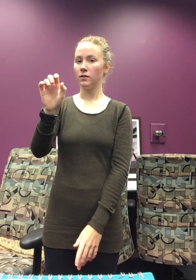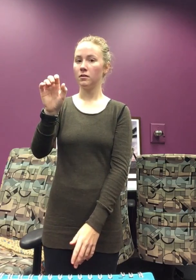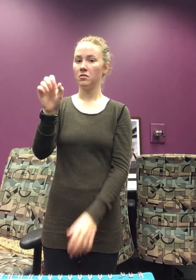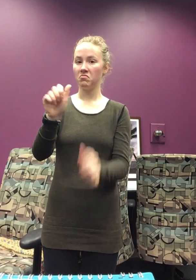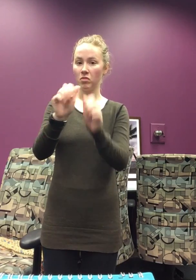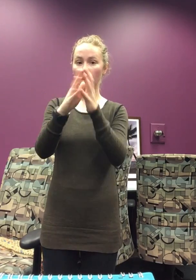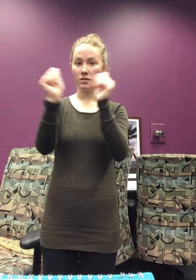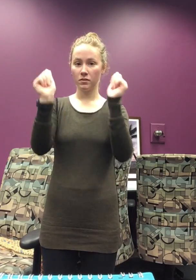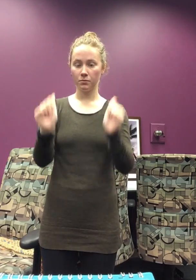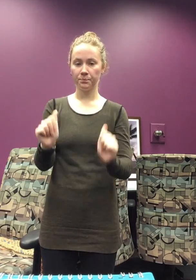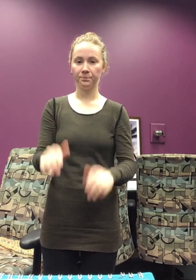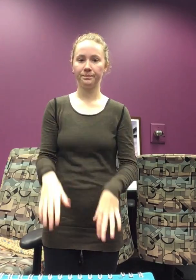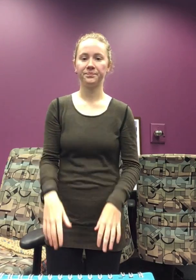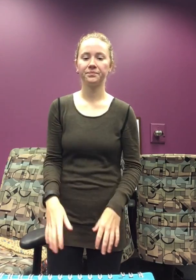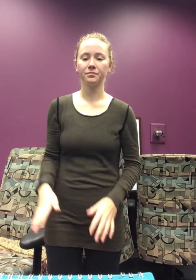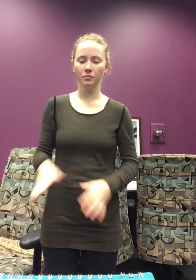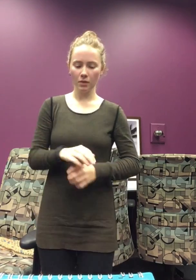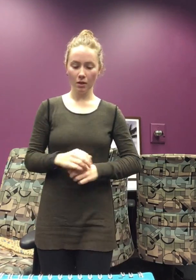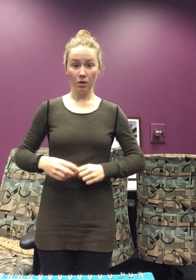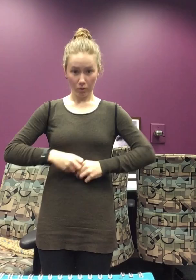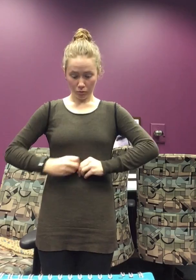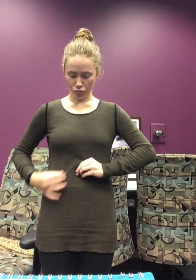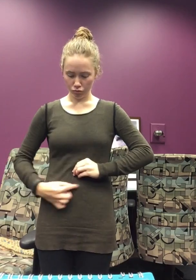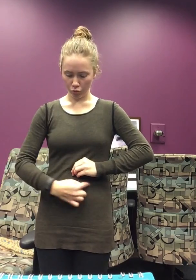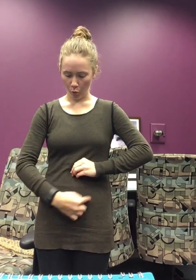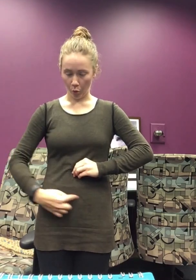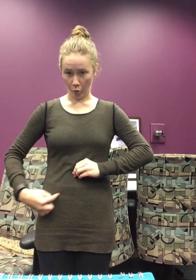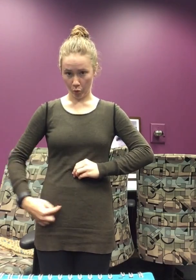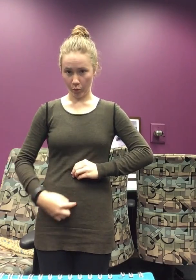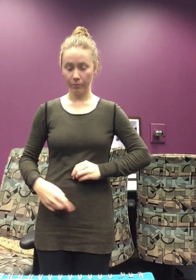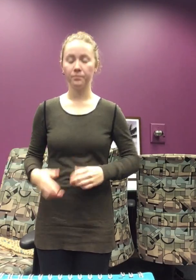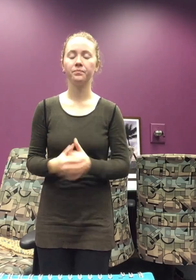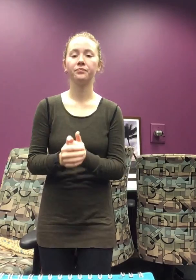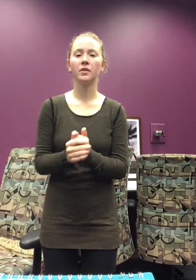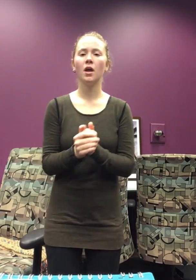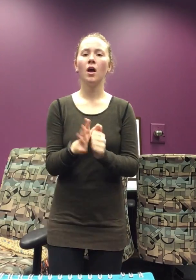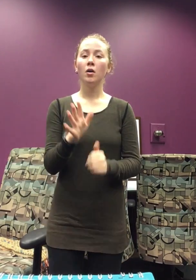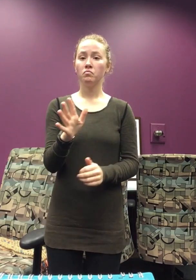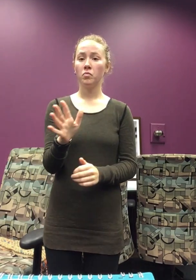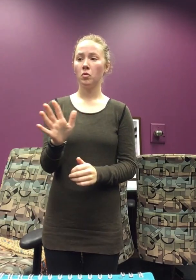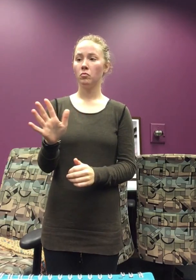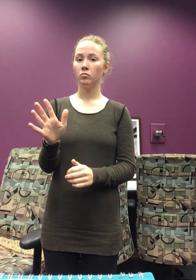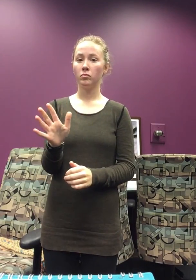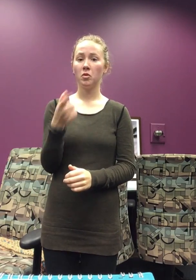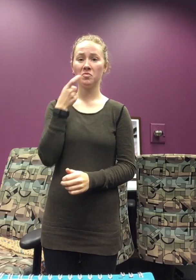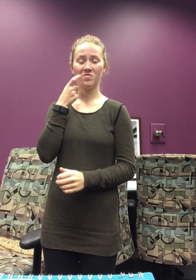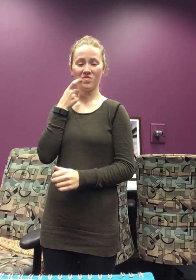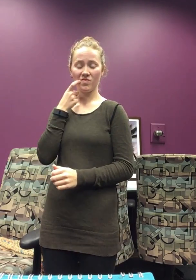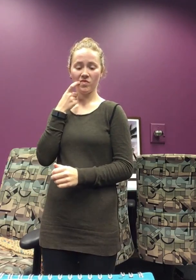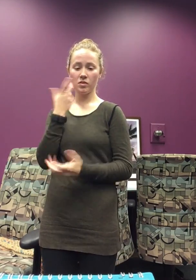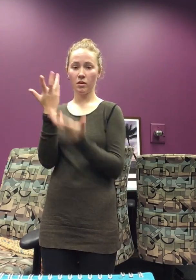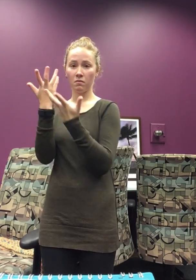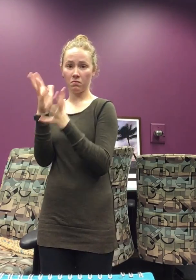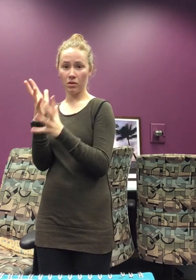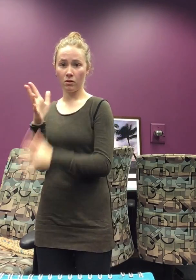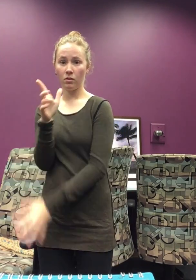now. And when you went to lunch today, you were eating that terrific pizza, and you took a